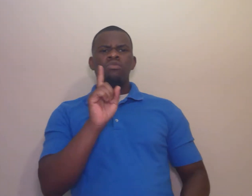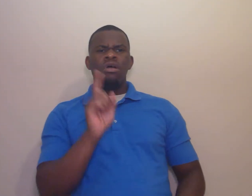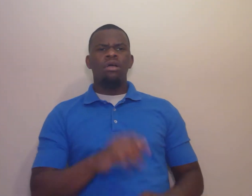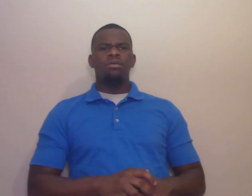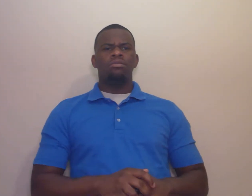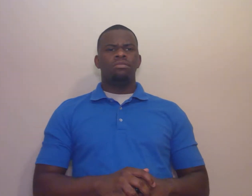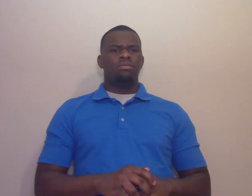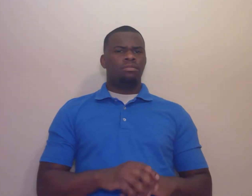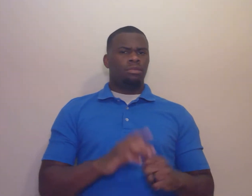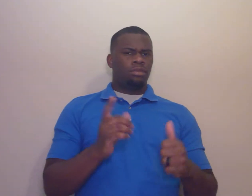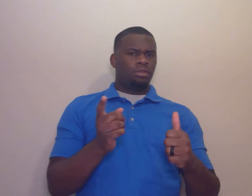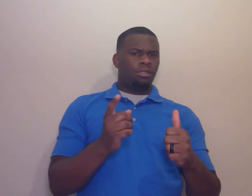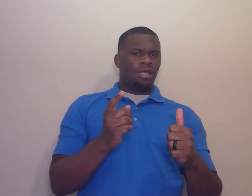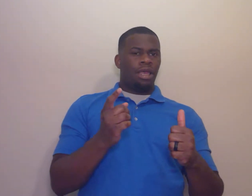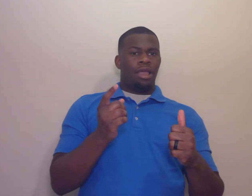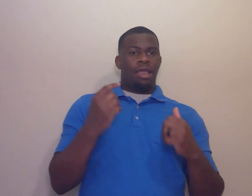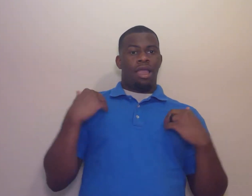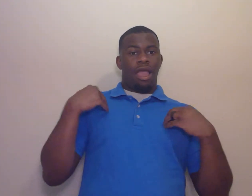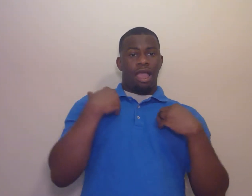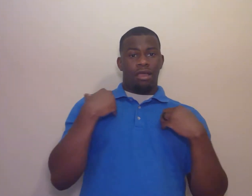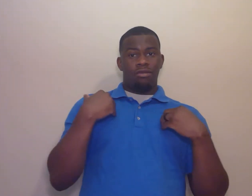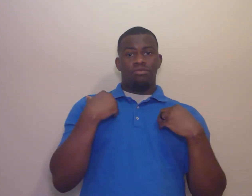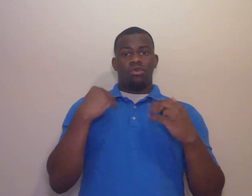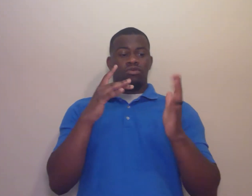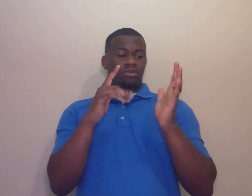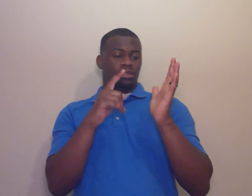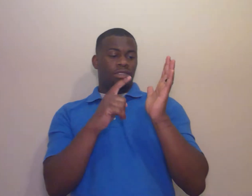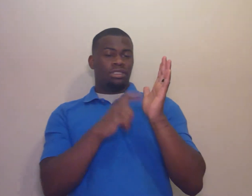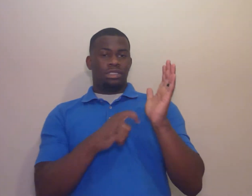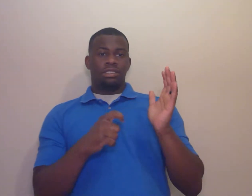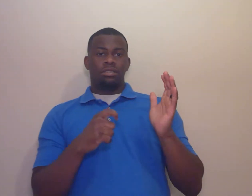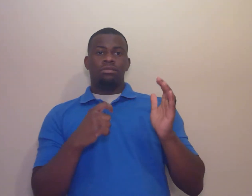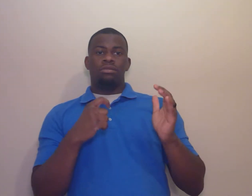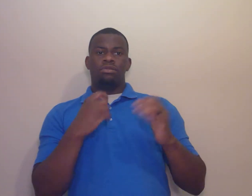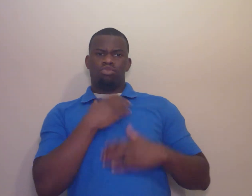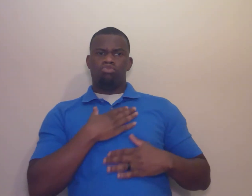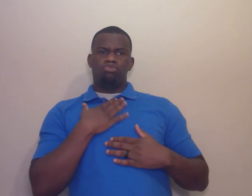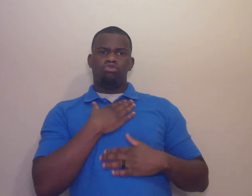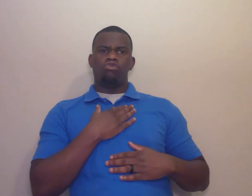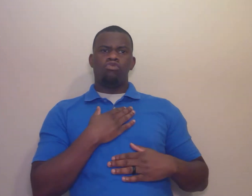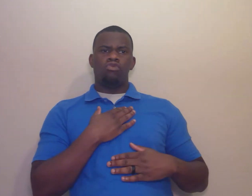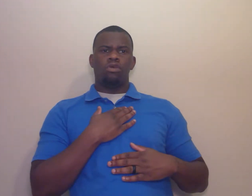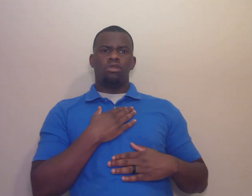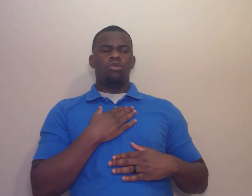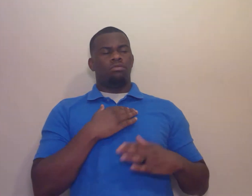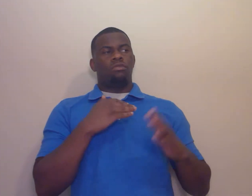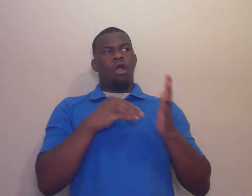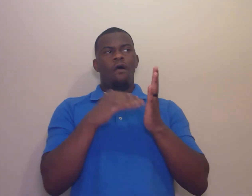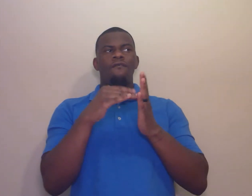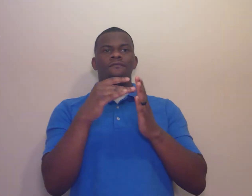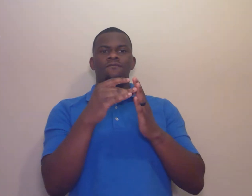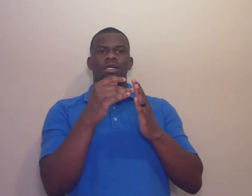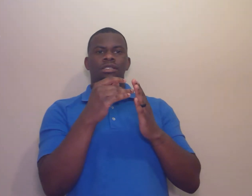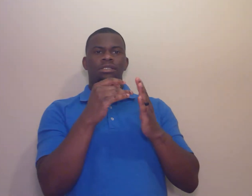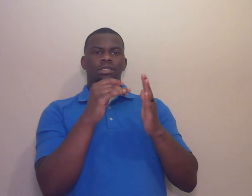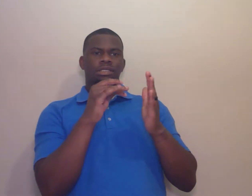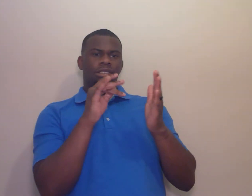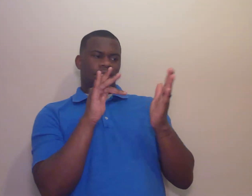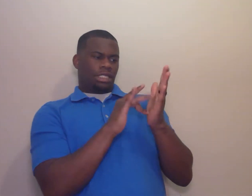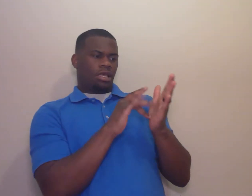ticks casually latch onto them in wooded areas. Though in most cases, the tick must be attached to the skin for 36 hours or more for the